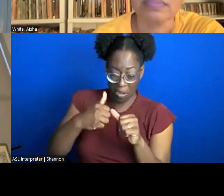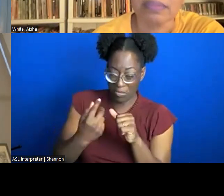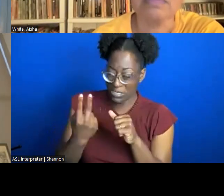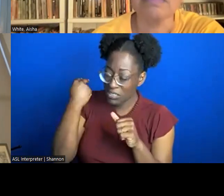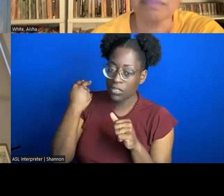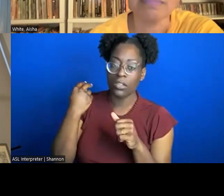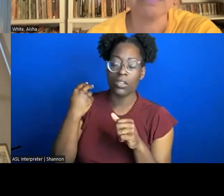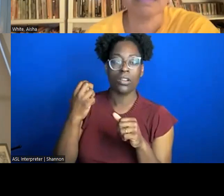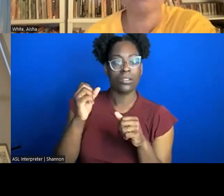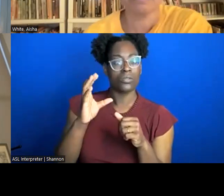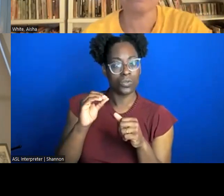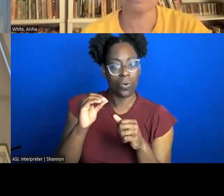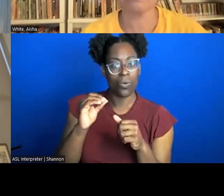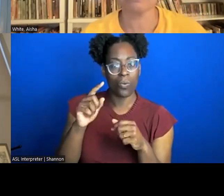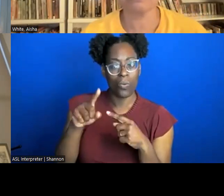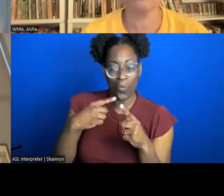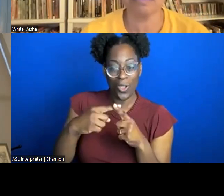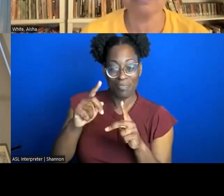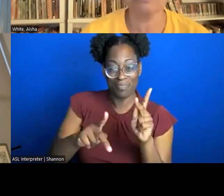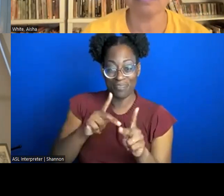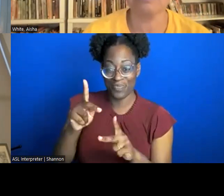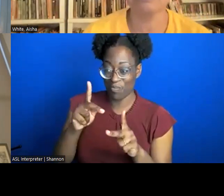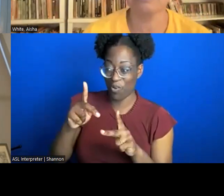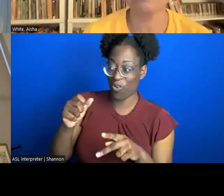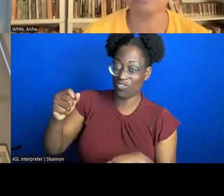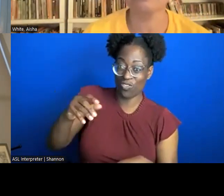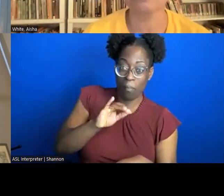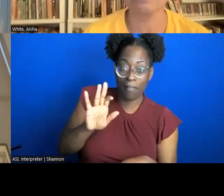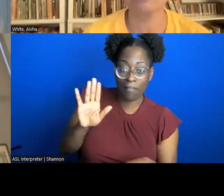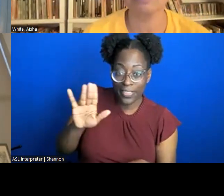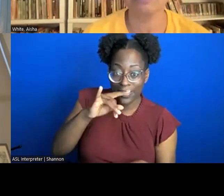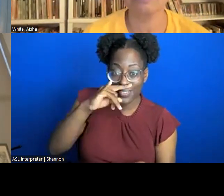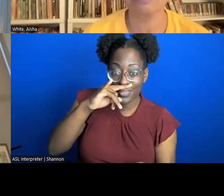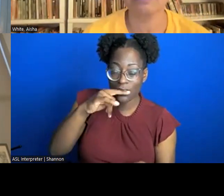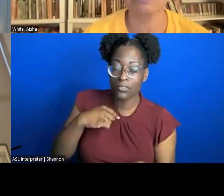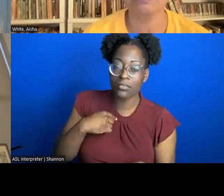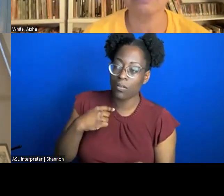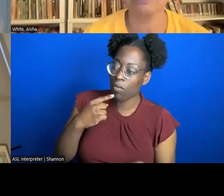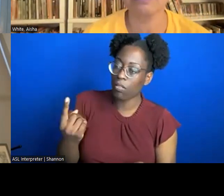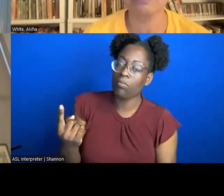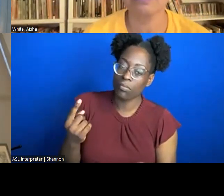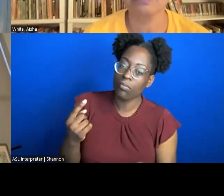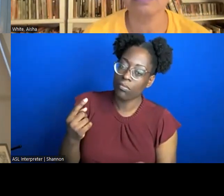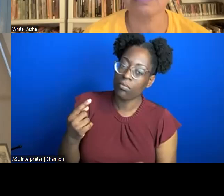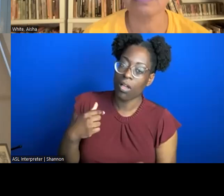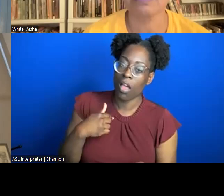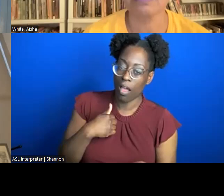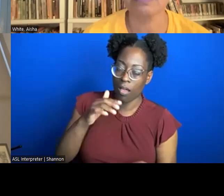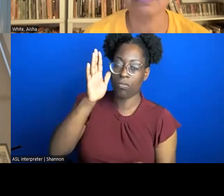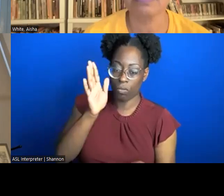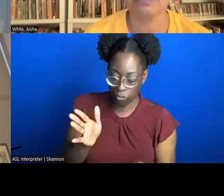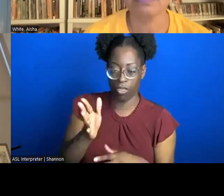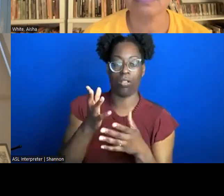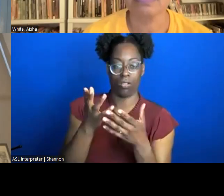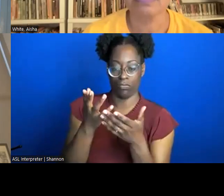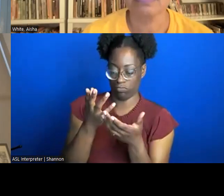trusting that I will take care of your baby, that I will support your baby just like you do. Even if I don't communicate in the